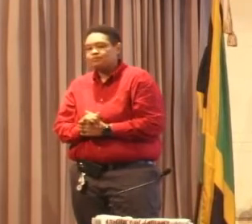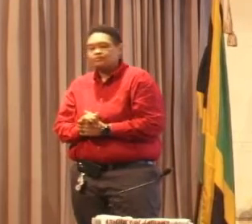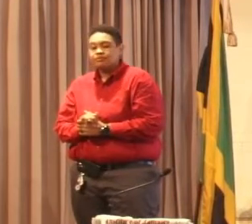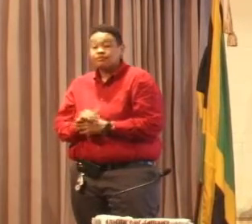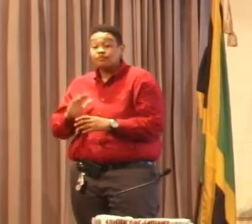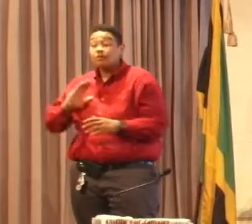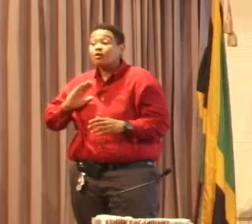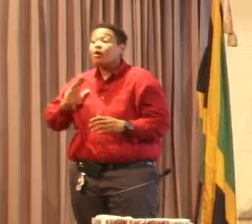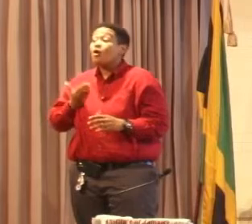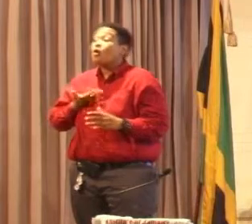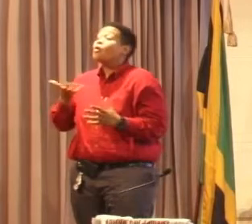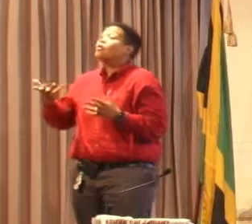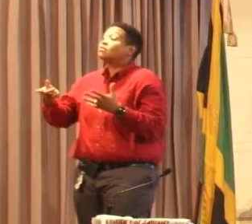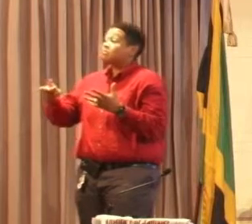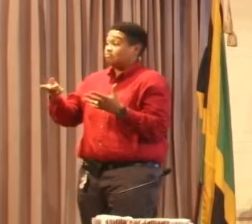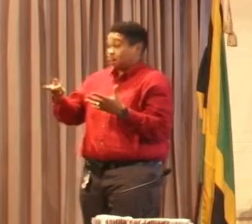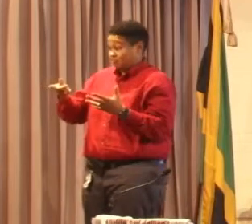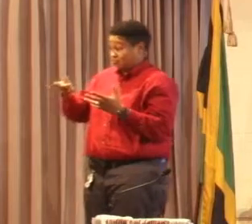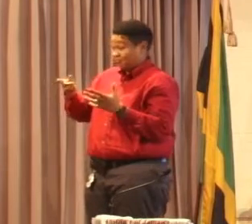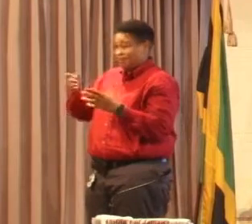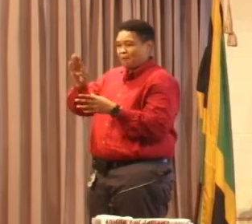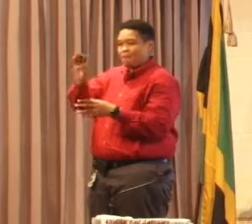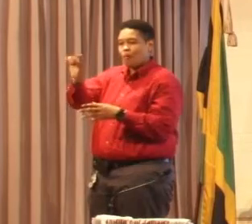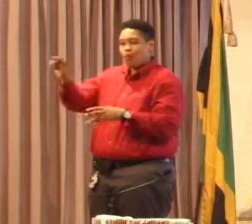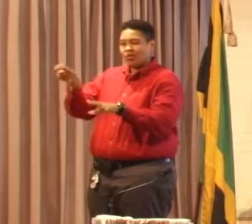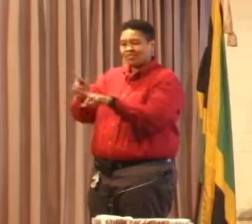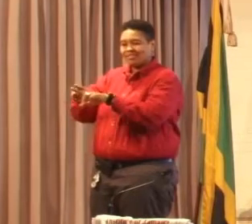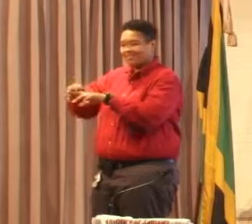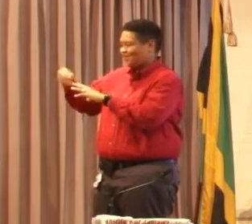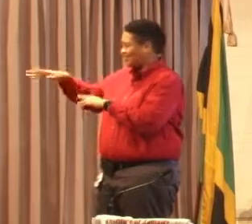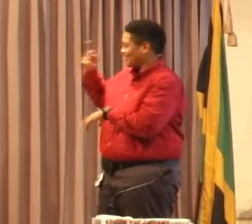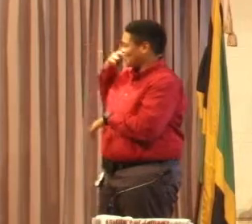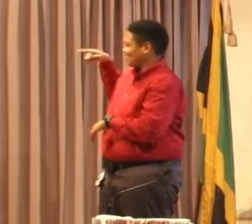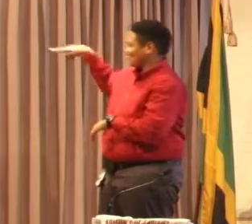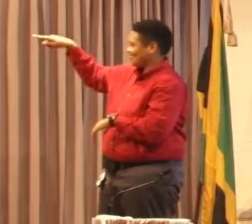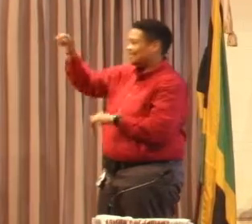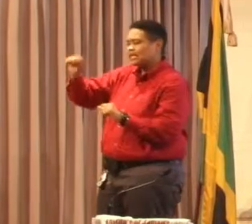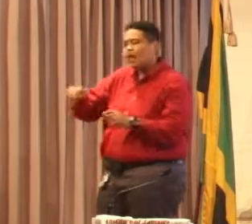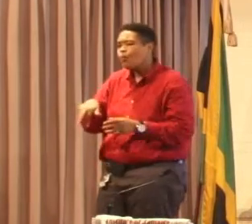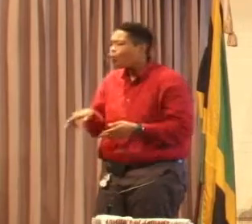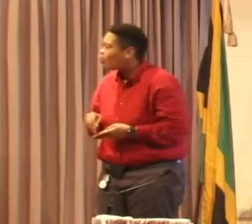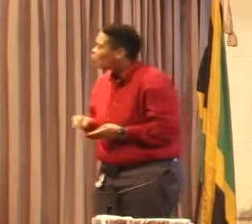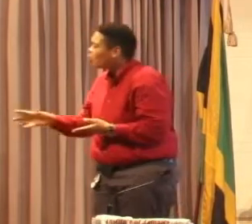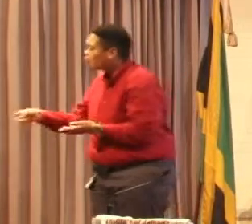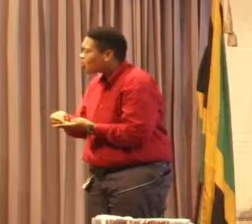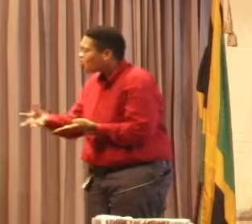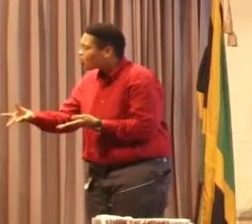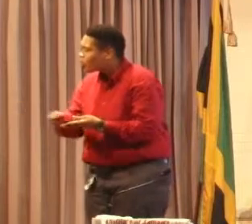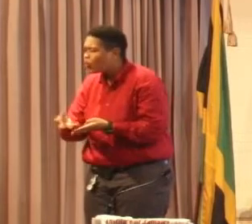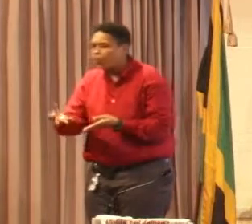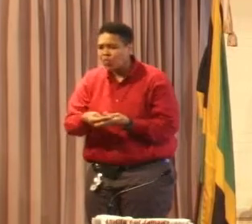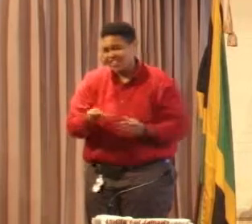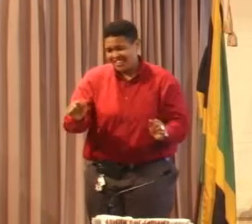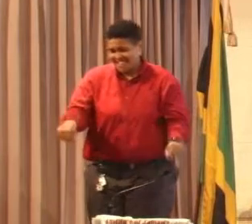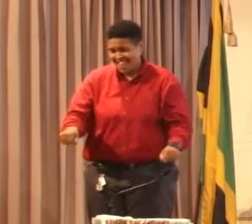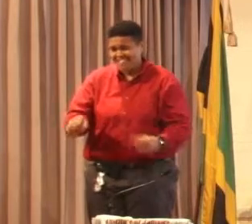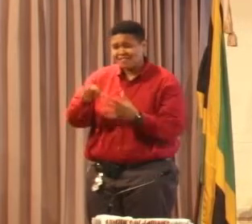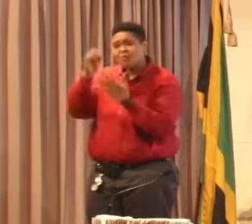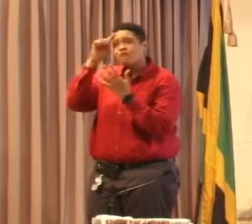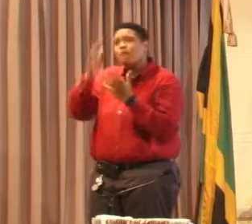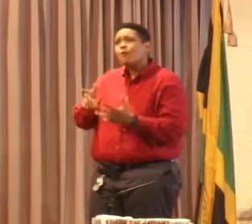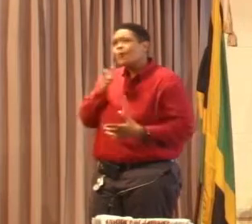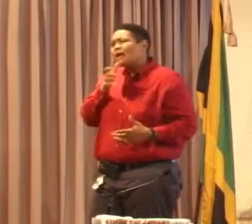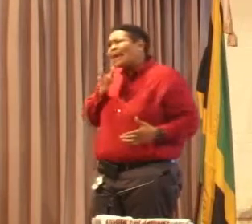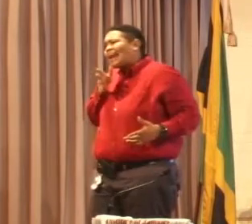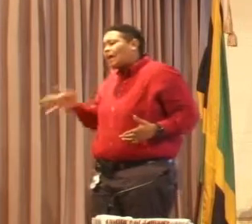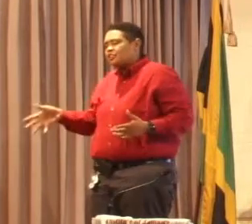are outside. Make sure that you have a chance to collect the pamphlets, brochures, especially for the persons who aren't here, that